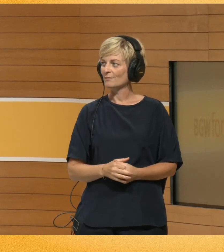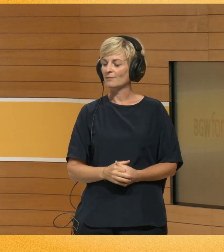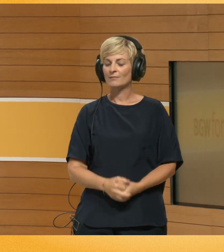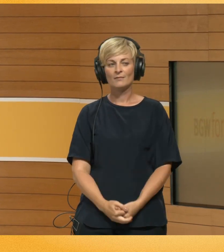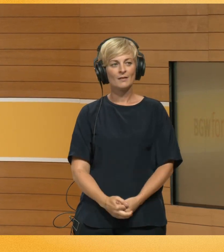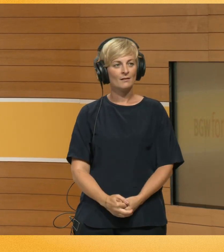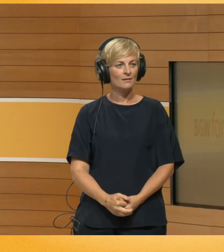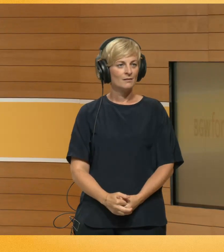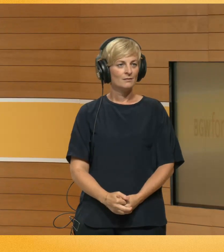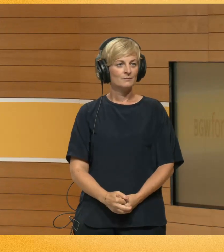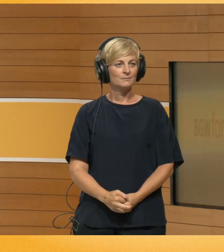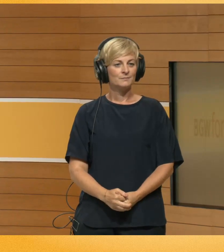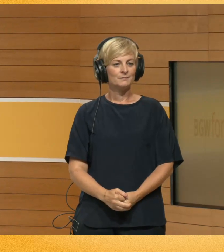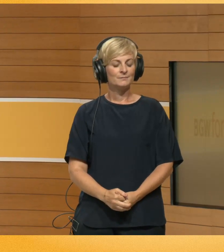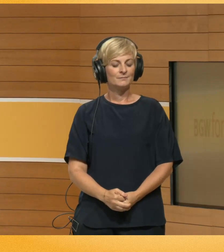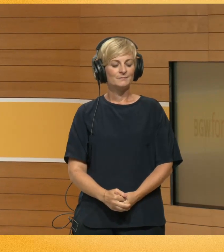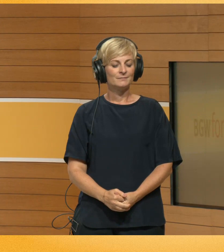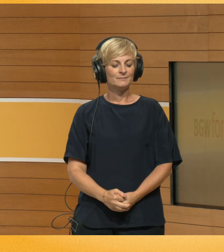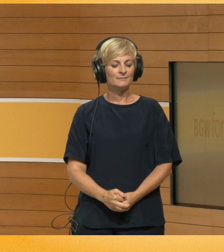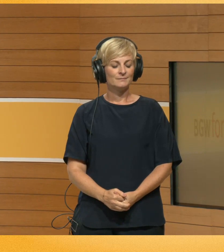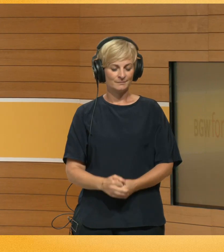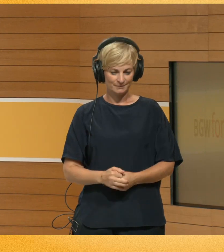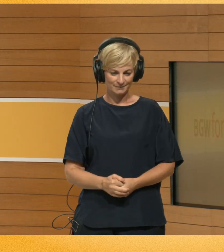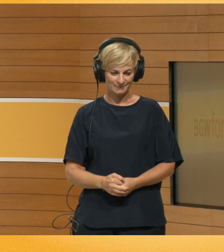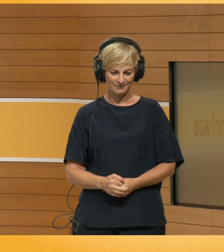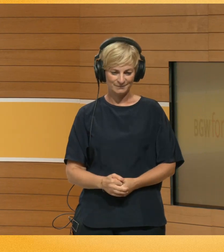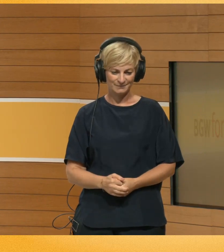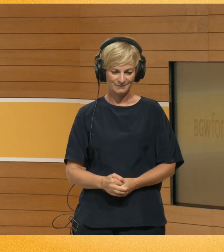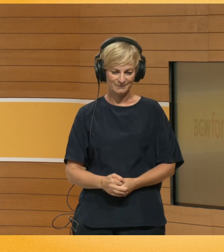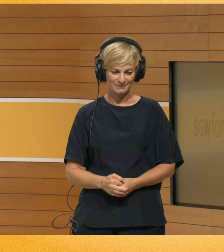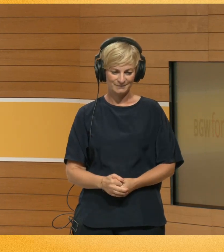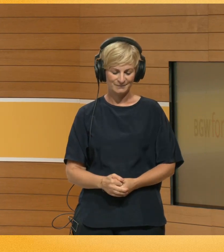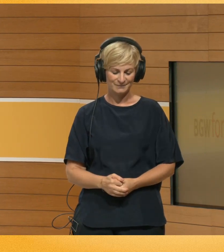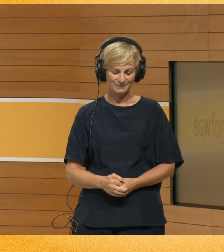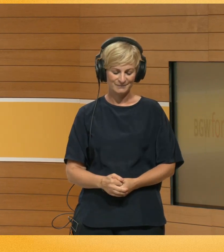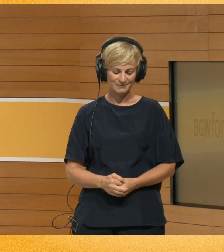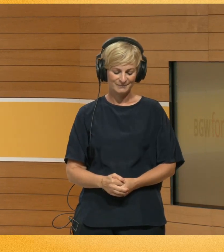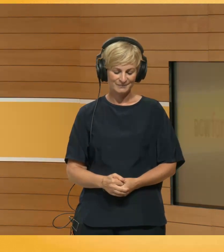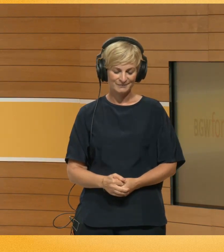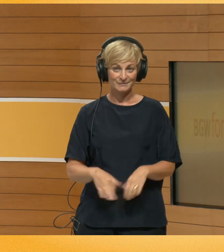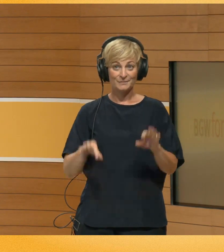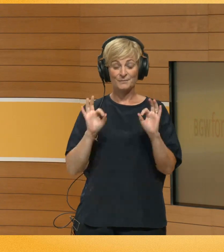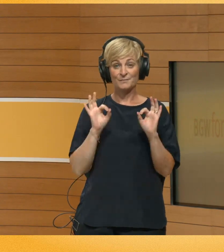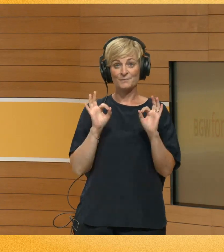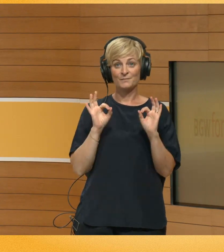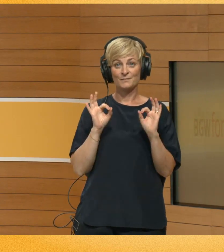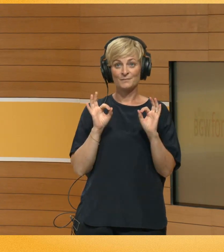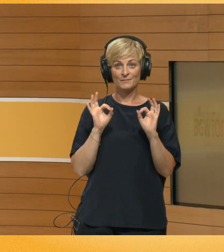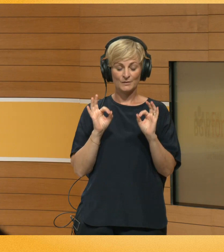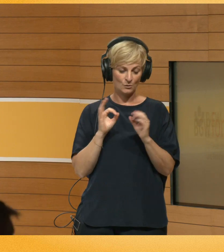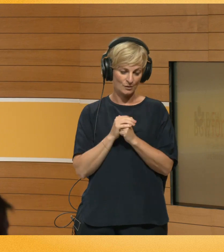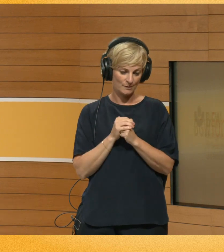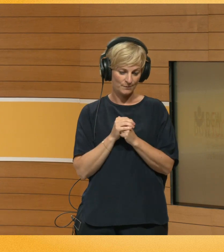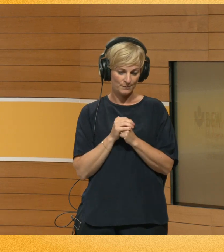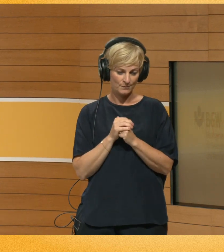Okay, so I just wanted to give the context here around the UK. Long-term sick leave, there's a huge problem in the UK. So I'm going to